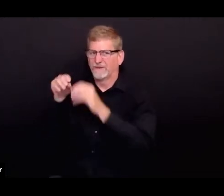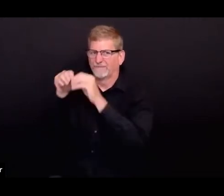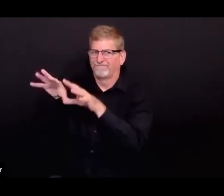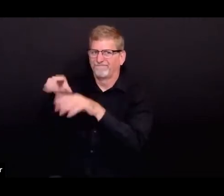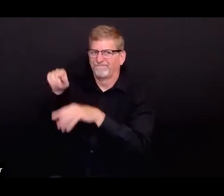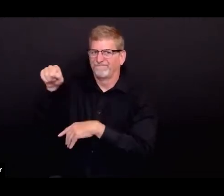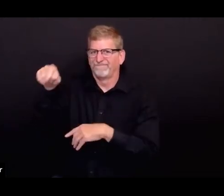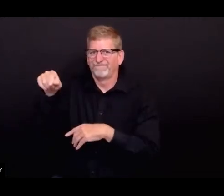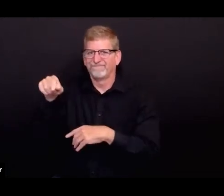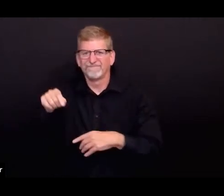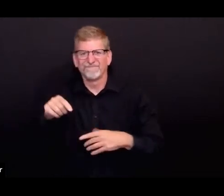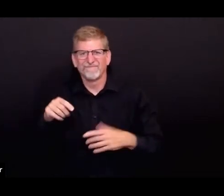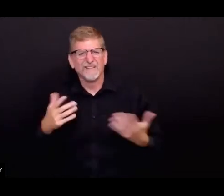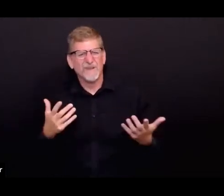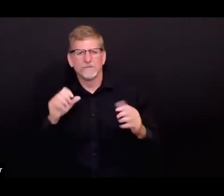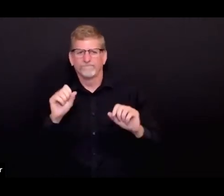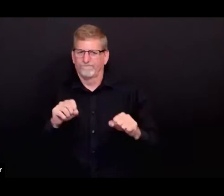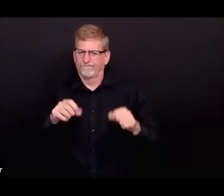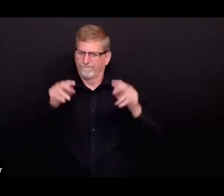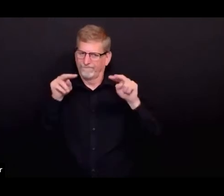sports.